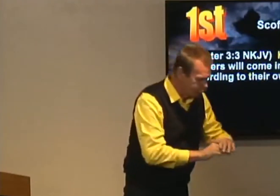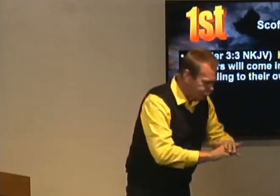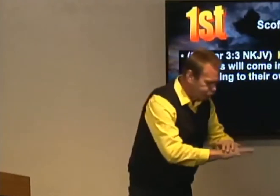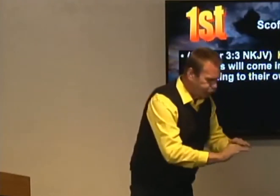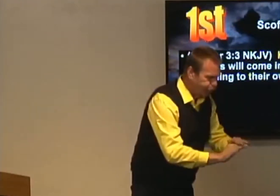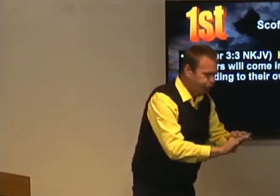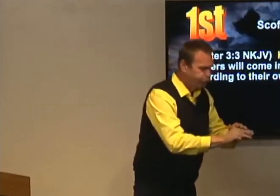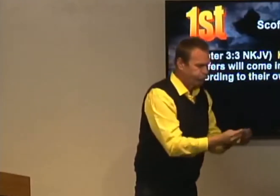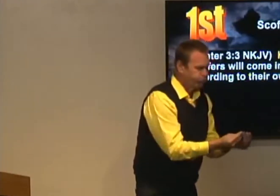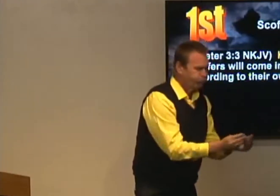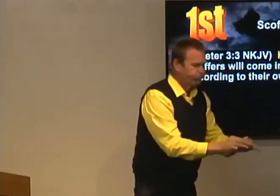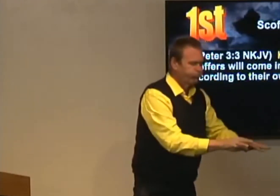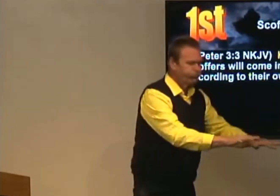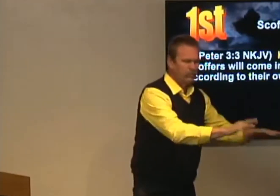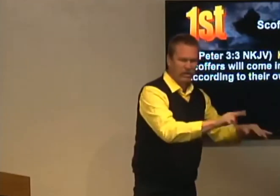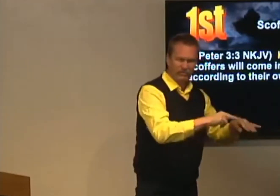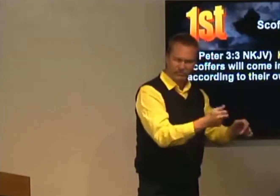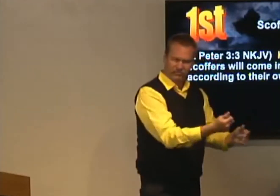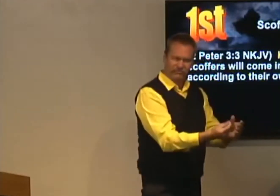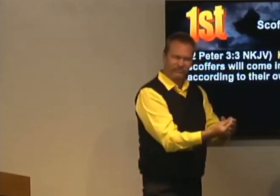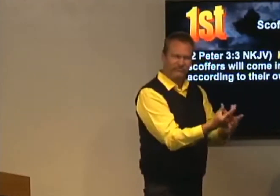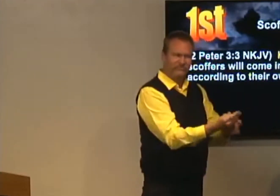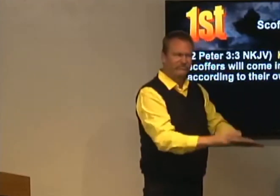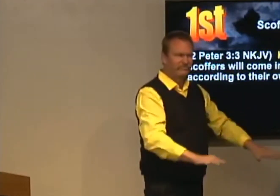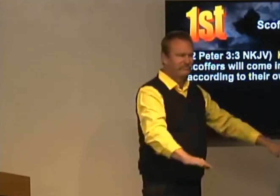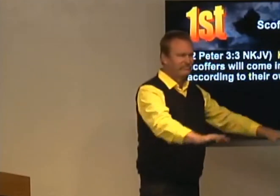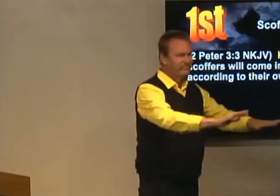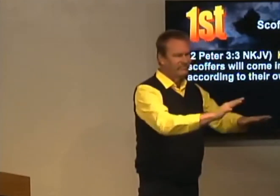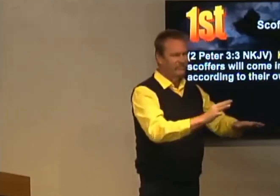For 2,000 years after Adam and Eve, you know,